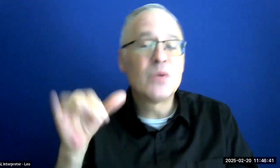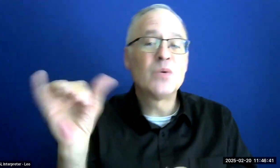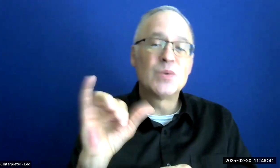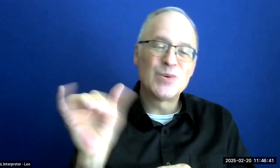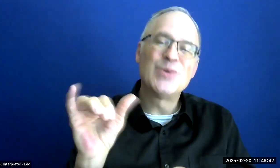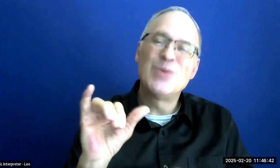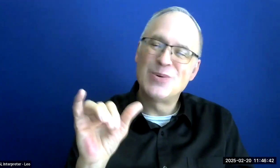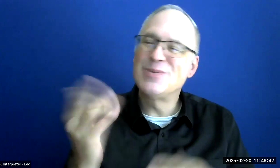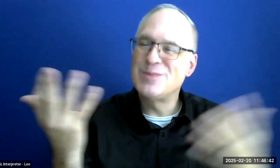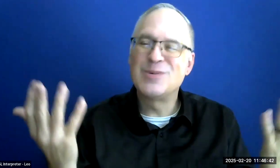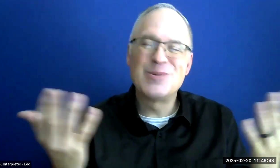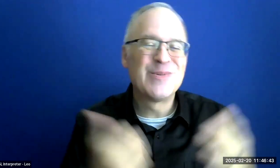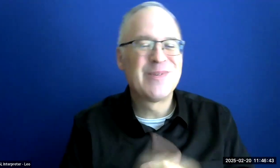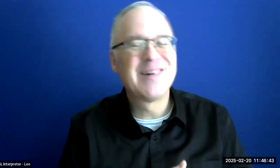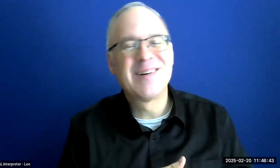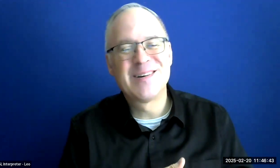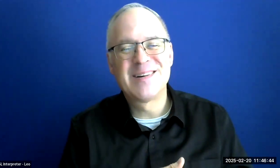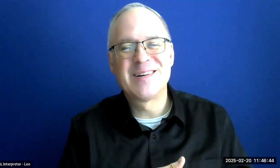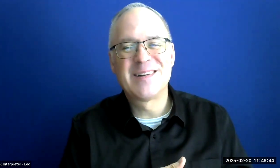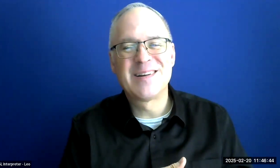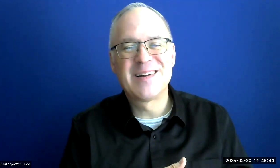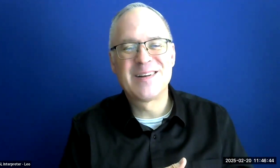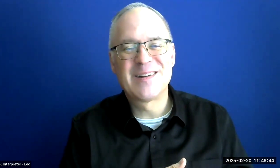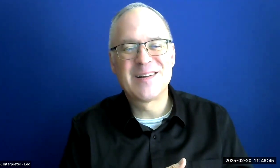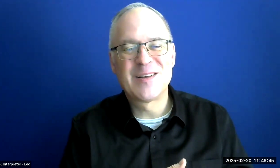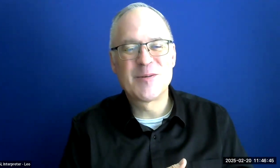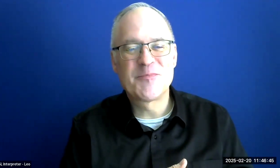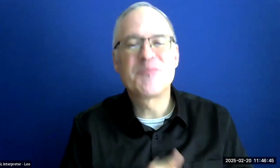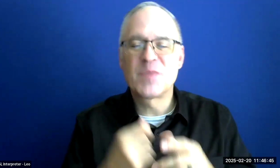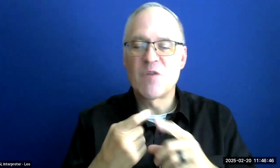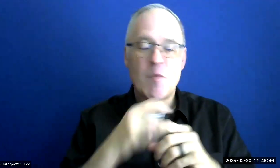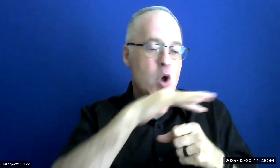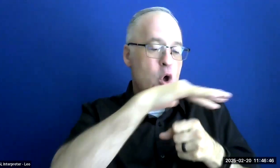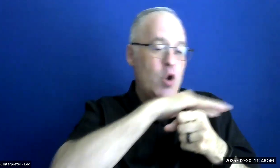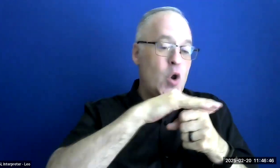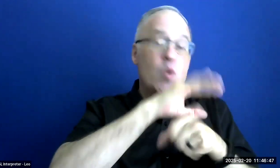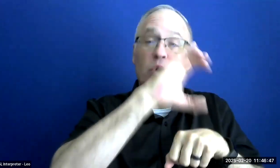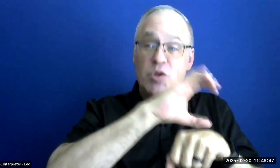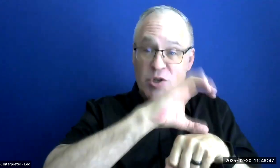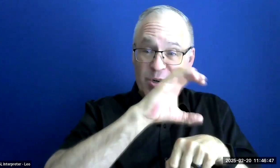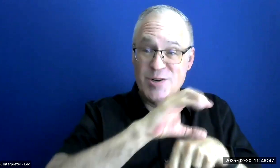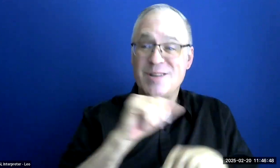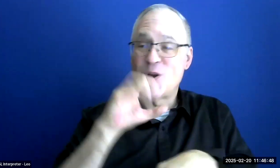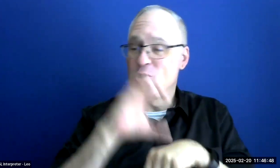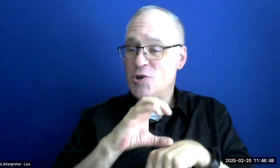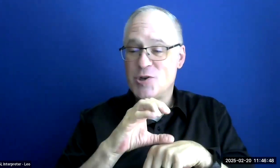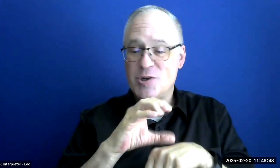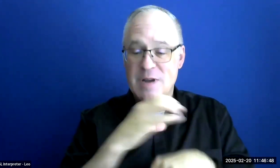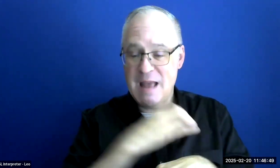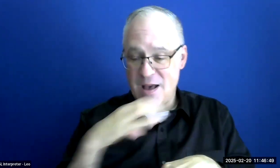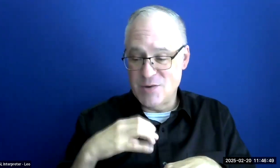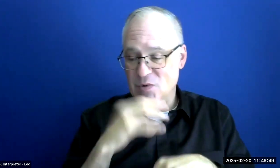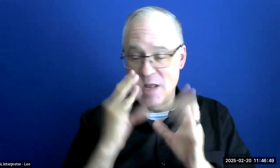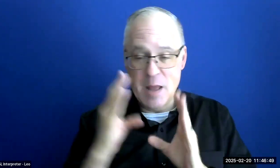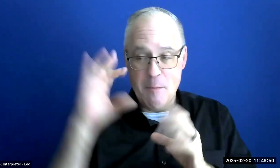the United Methodist Church. And that starts, all the way from the local church, where the church council and the pastor get to decide